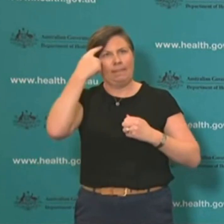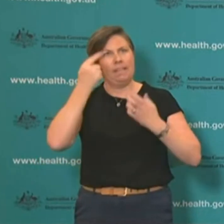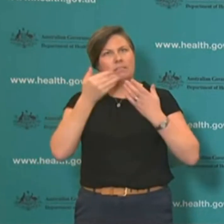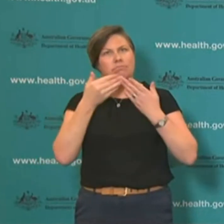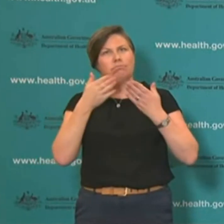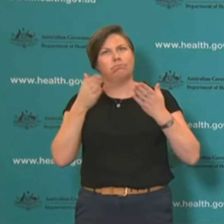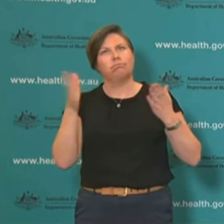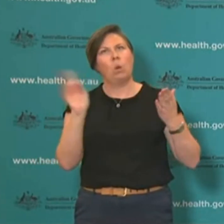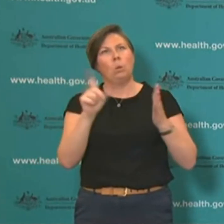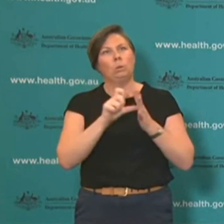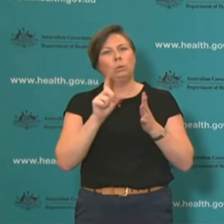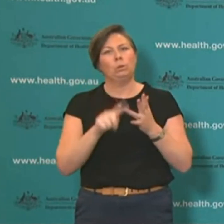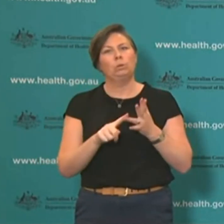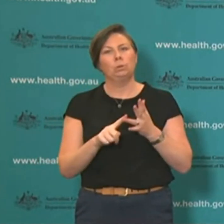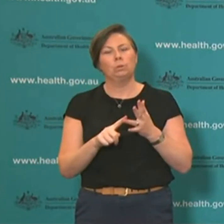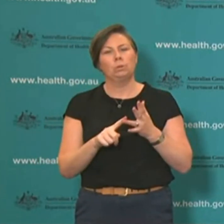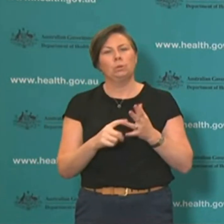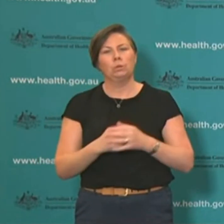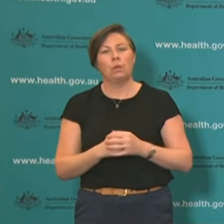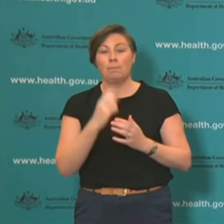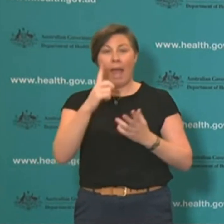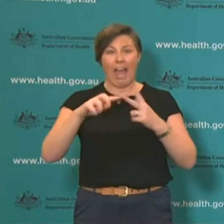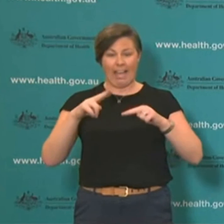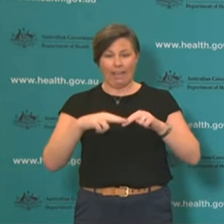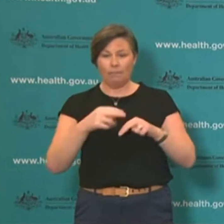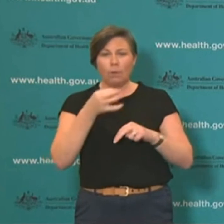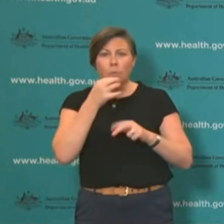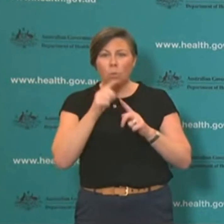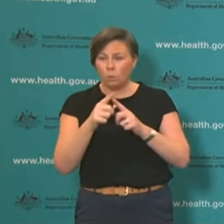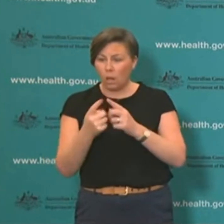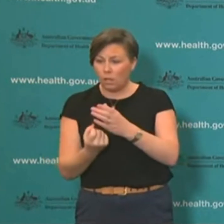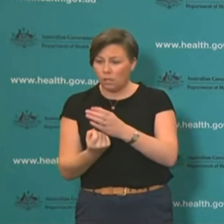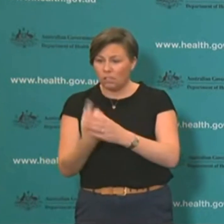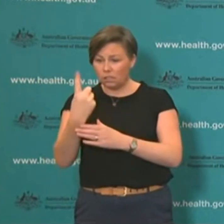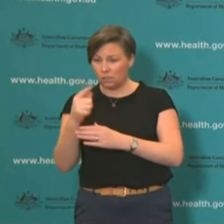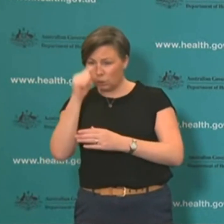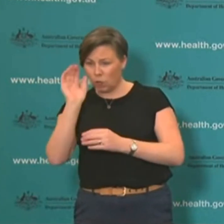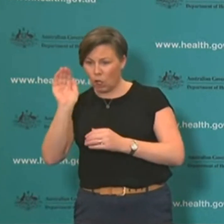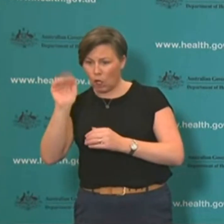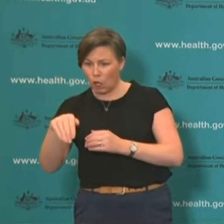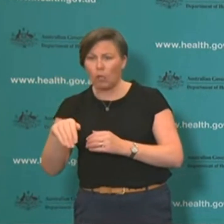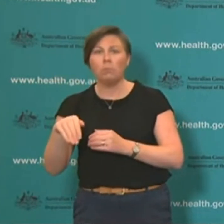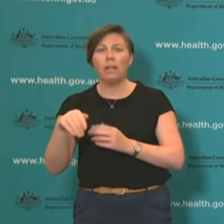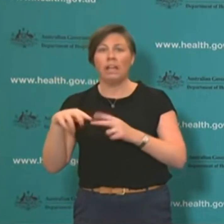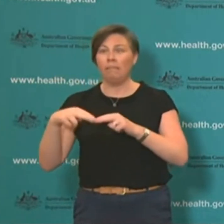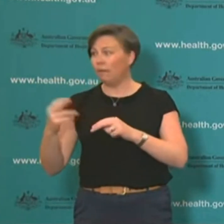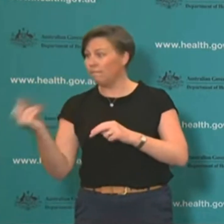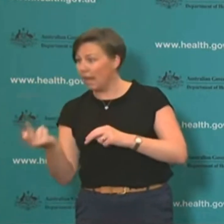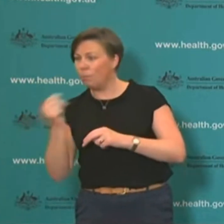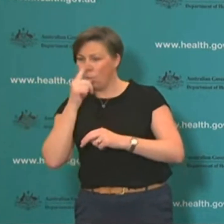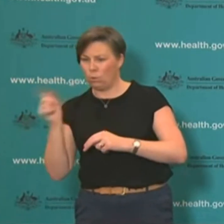not many concurrent outbreaks, then that is a desirable thing to happen. I'll just go to the phone now.